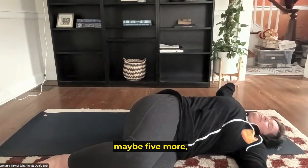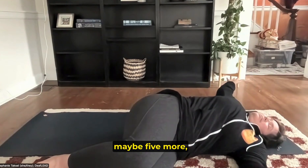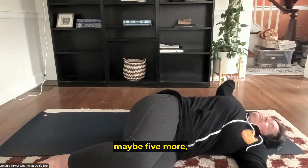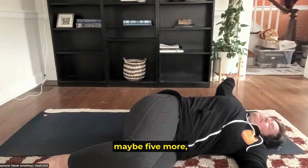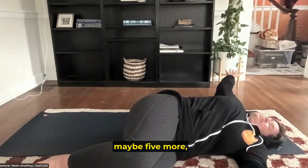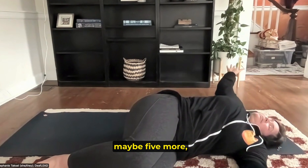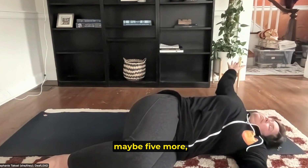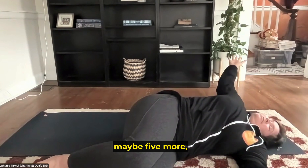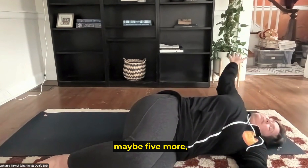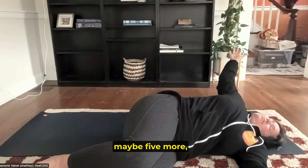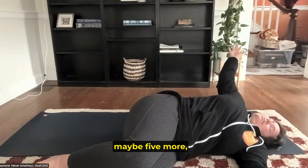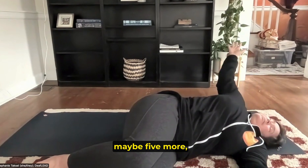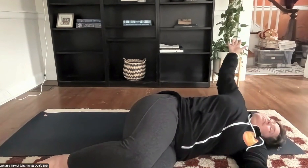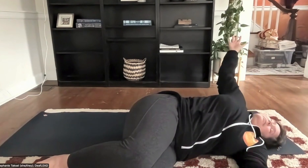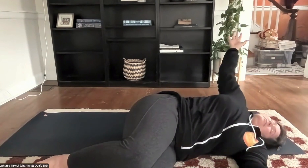Maybe 5 more.